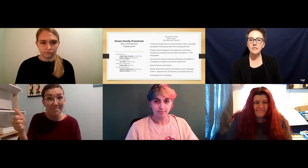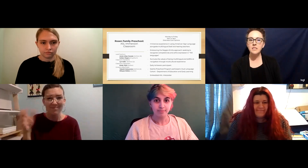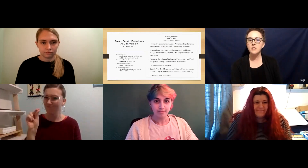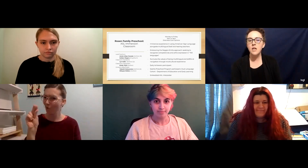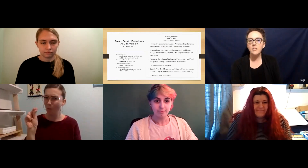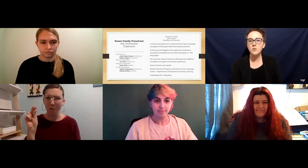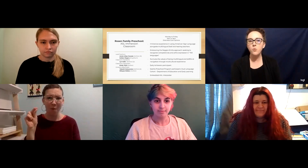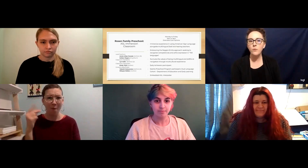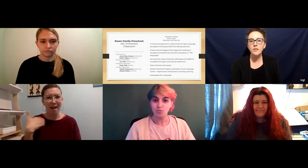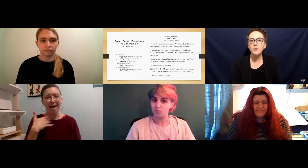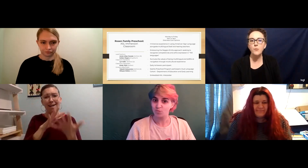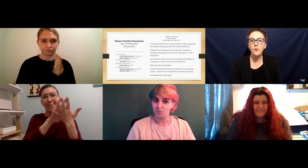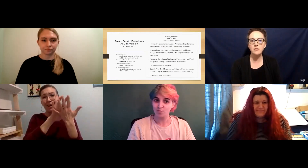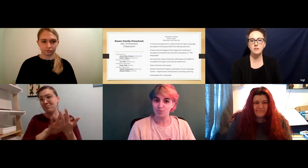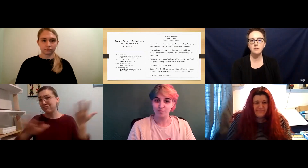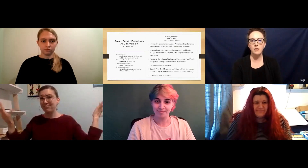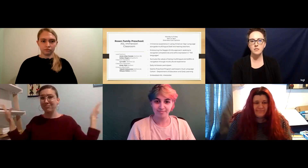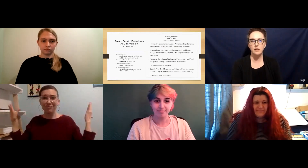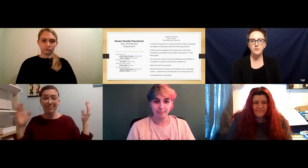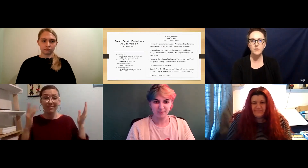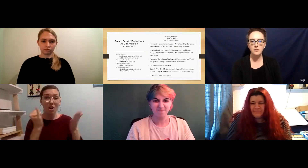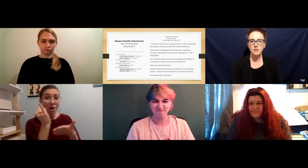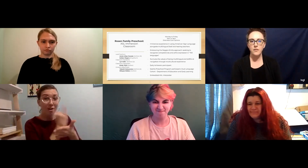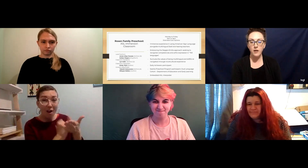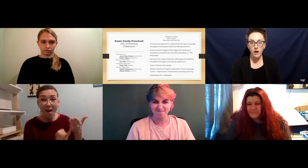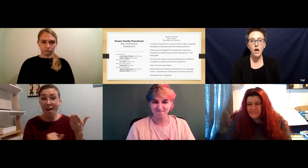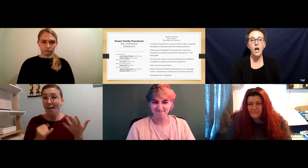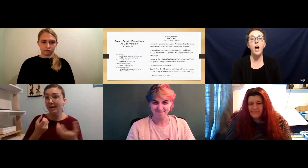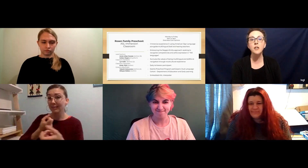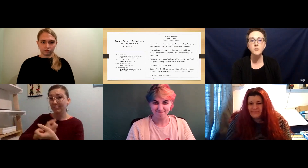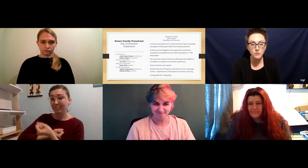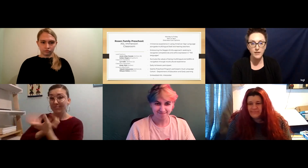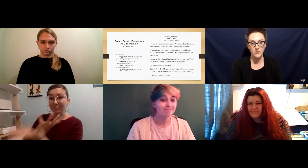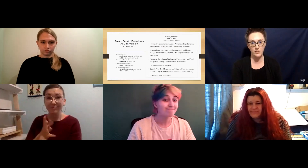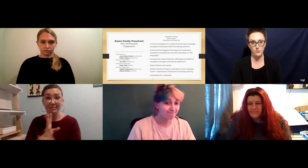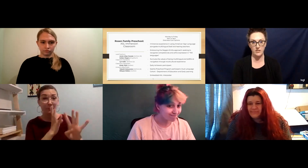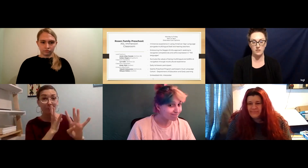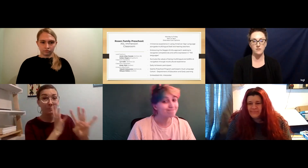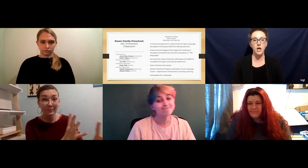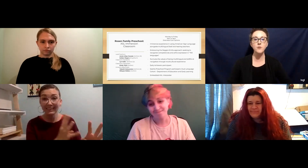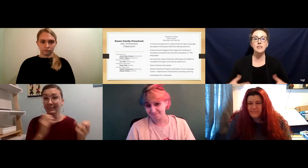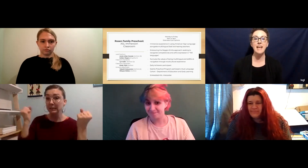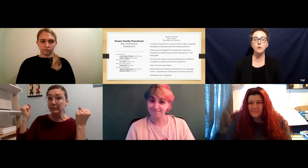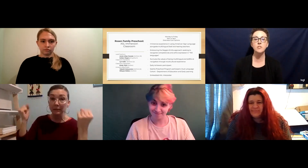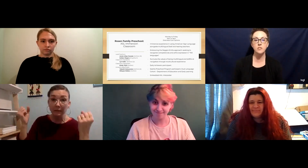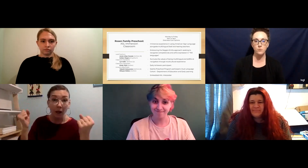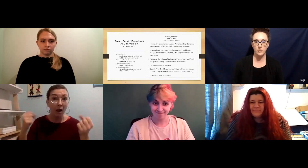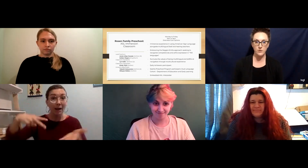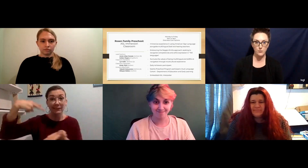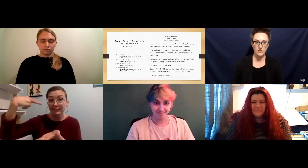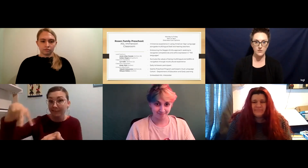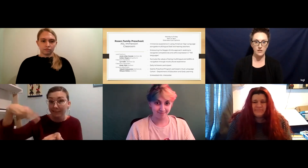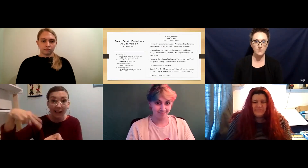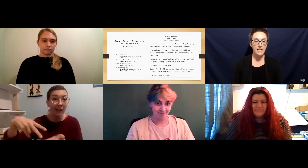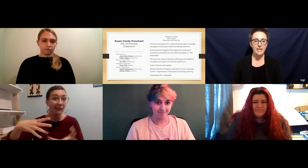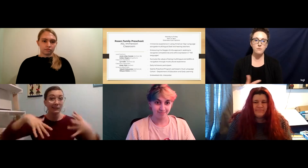That means that there's not just one way to express ourselves. There are 100 ways to express ourselves, 100 languages in which to